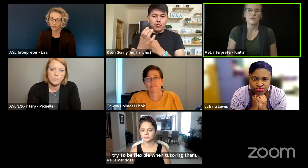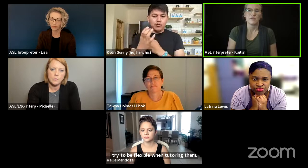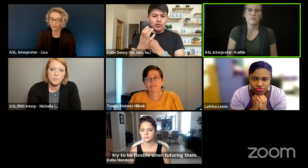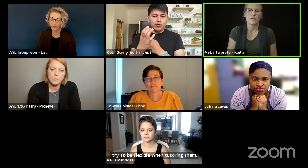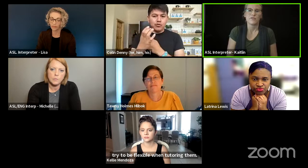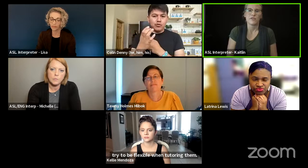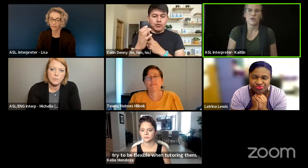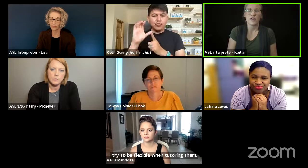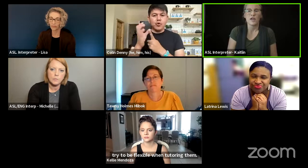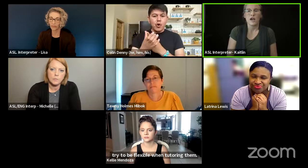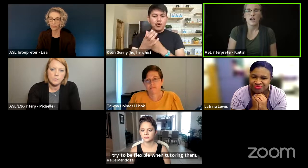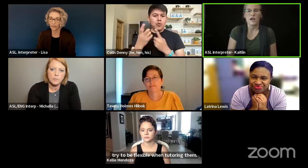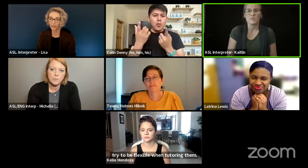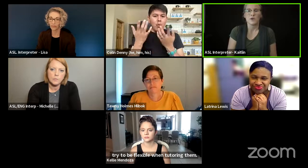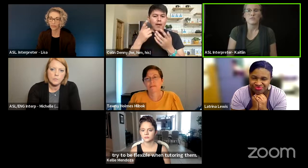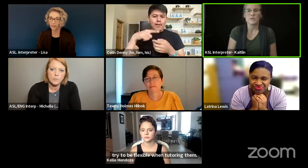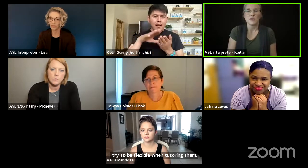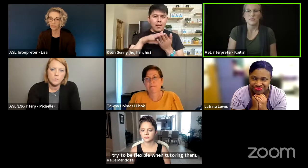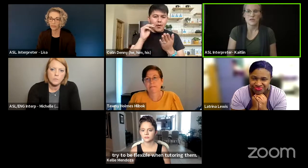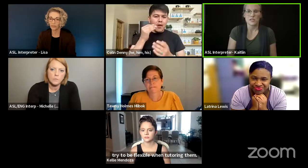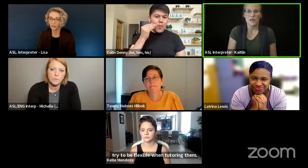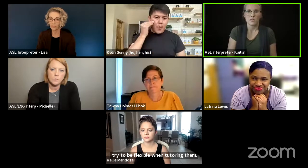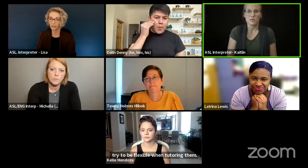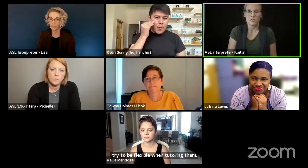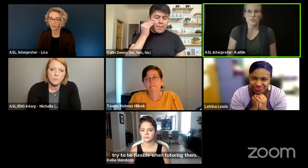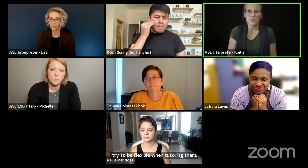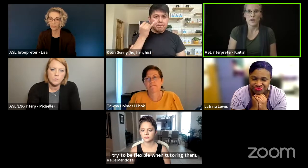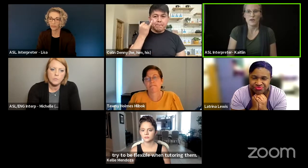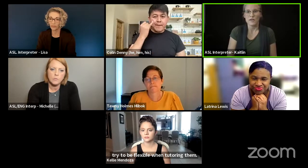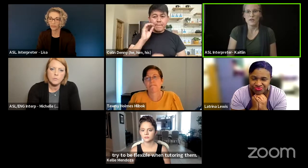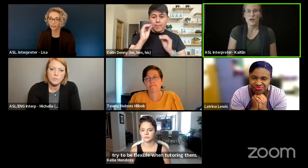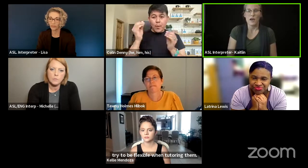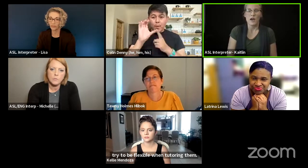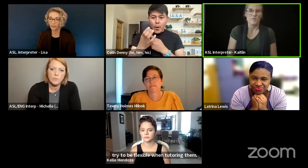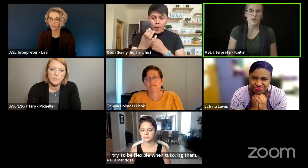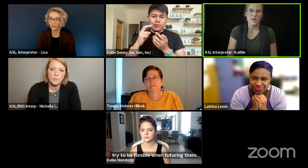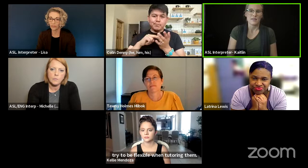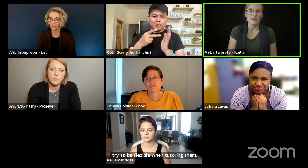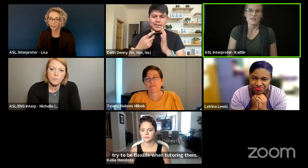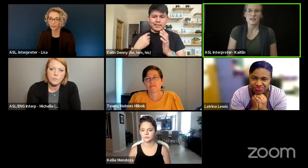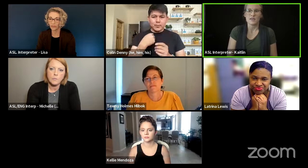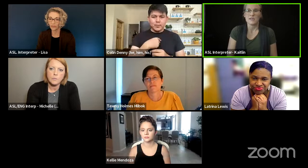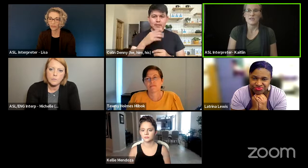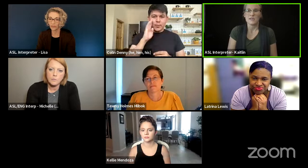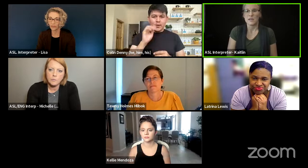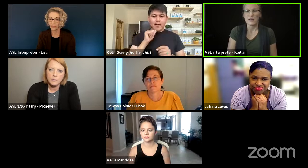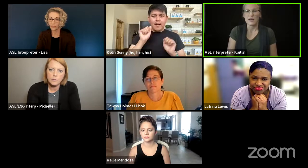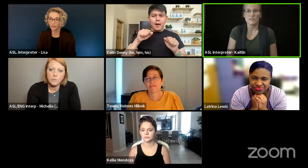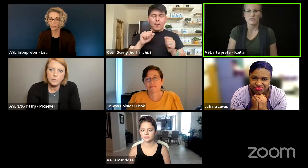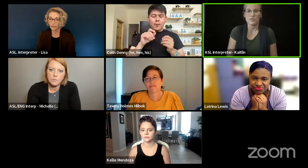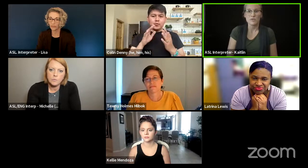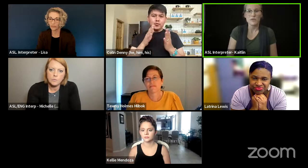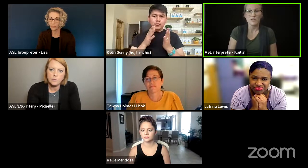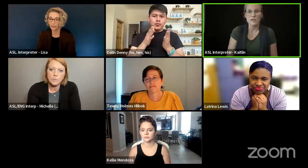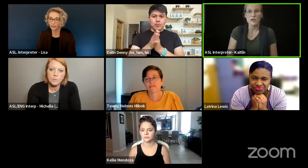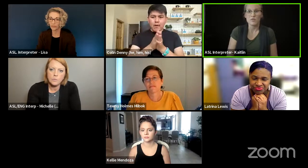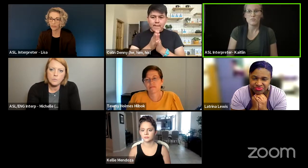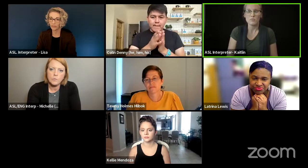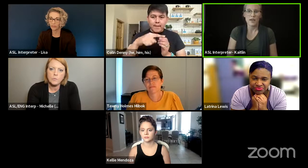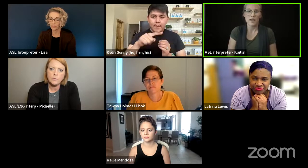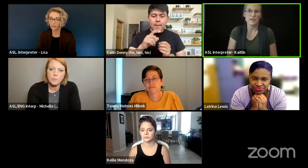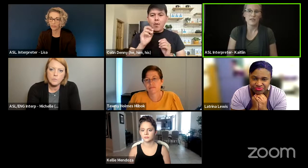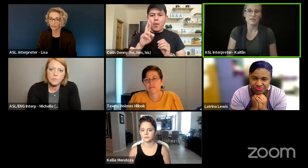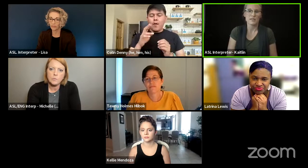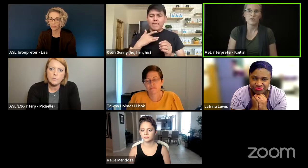Families typically prefer to also be immersed in that culture as well. And that can be something that should be learned at